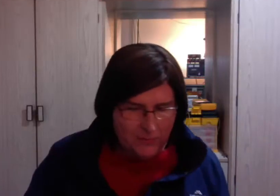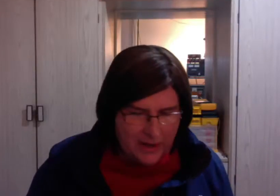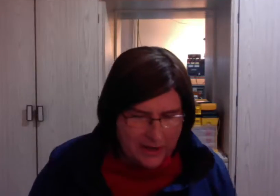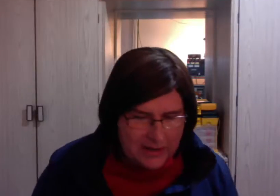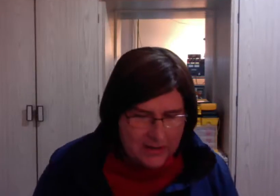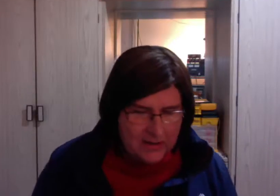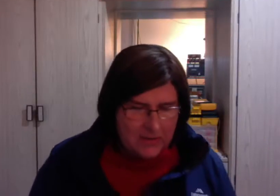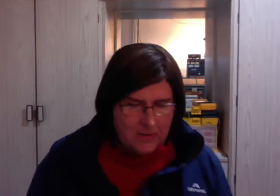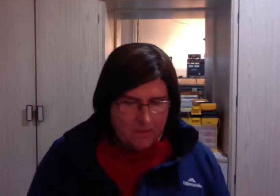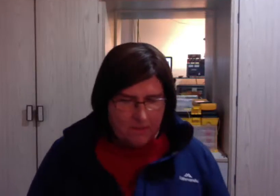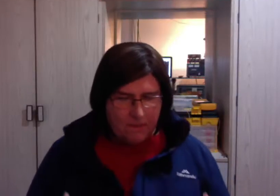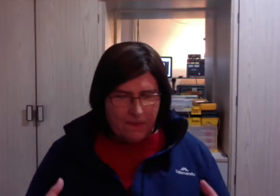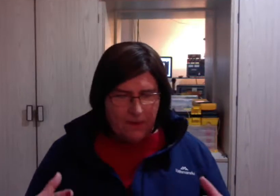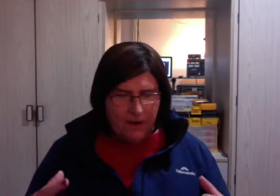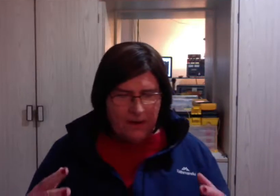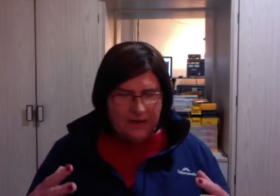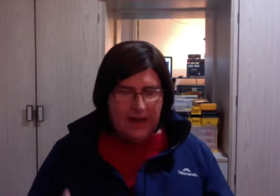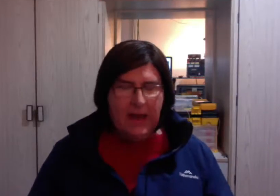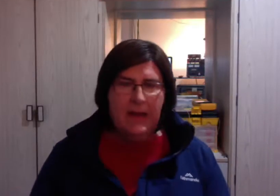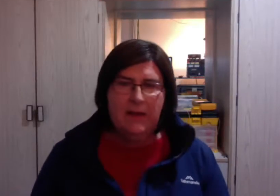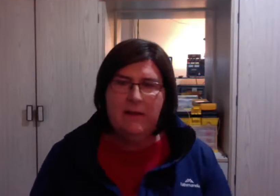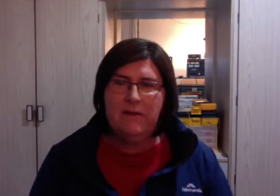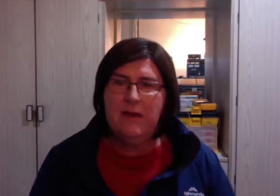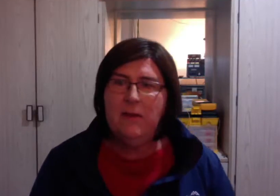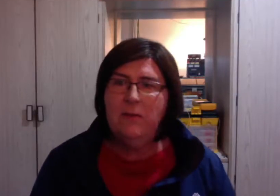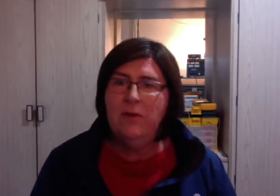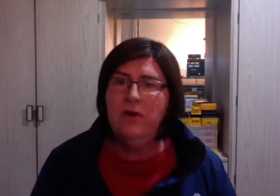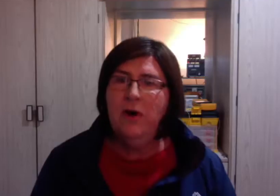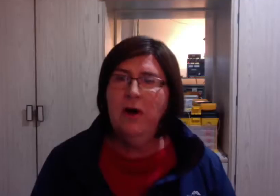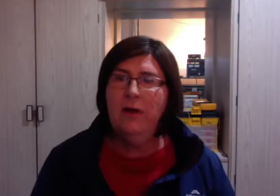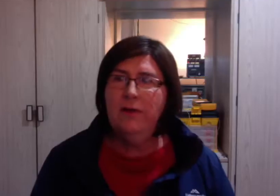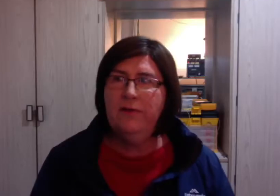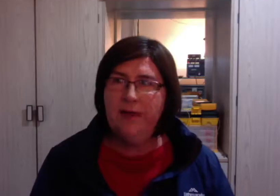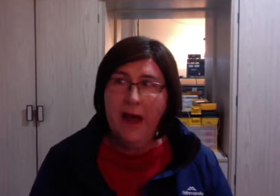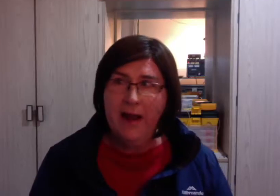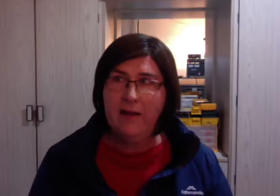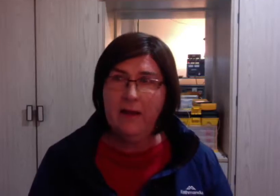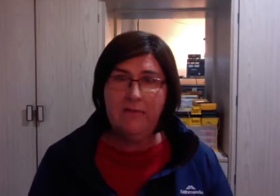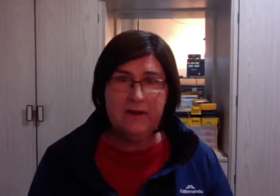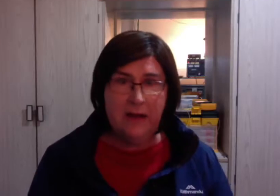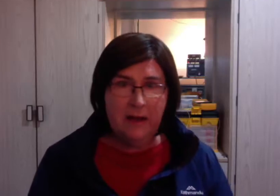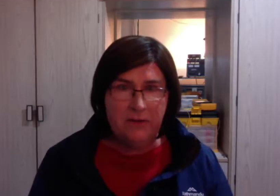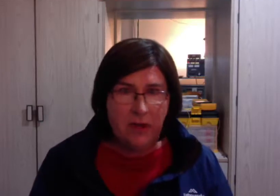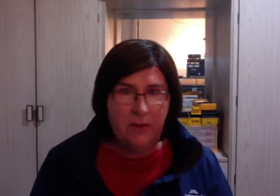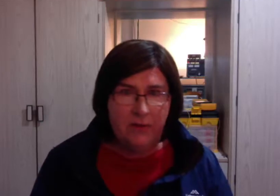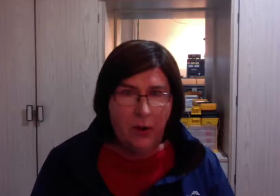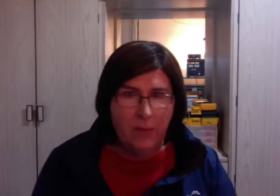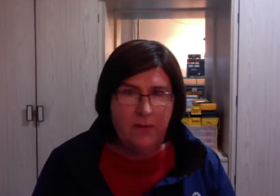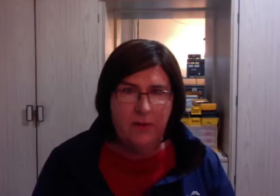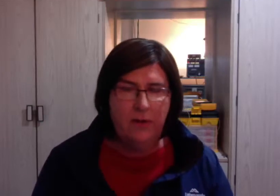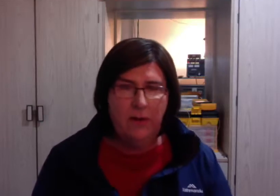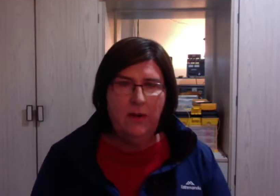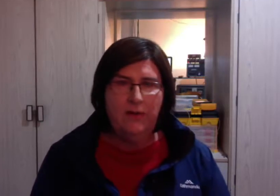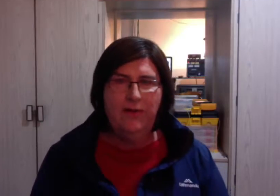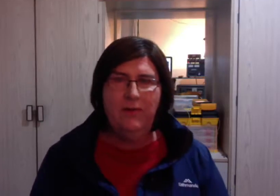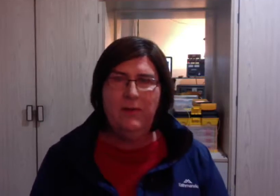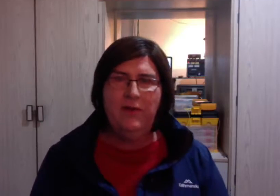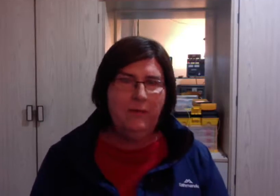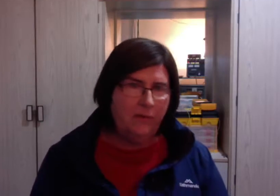But on the Kenning, the thing would not start up every time it stopped. So we would stop for